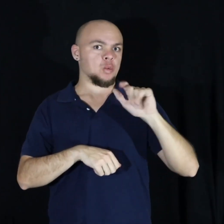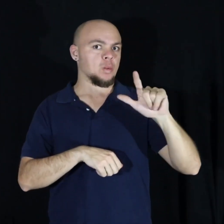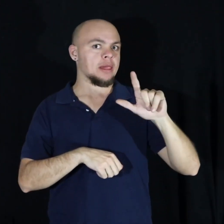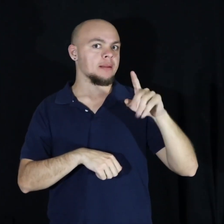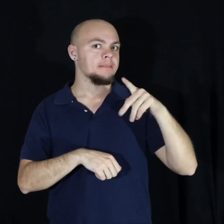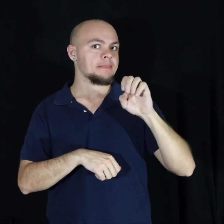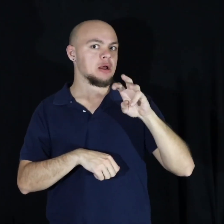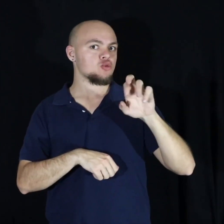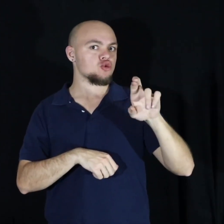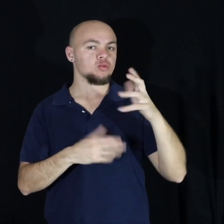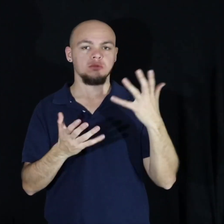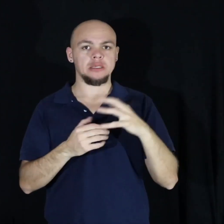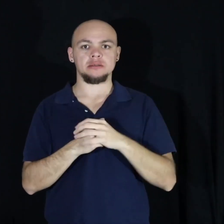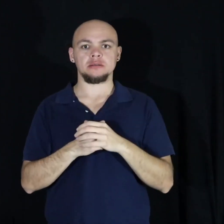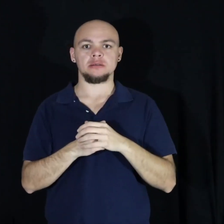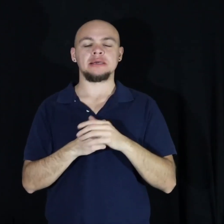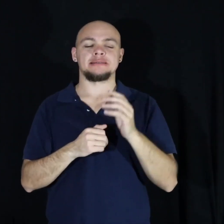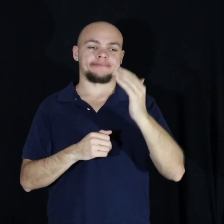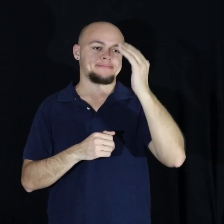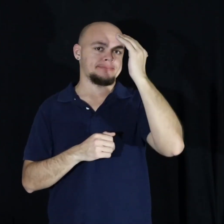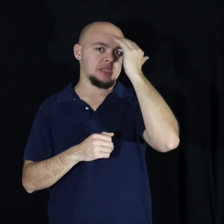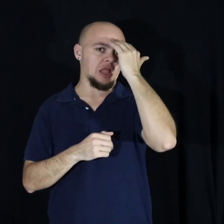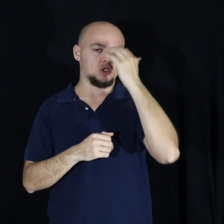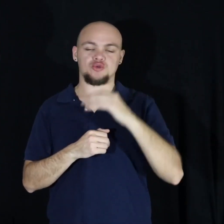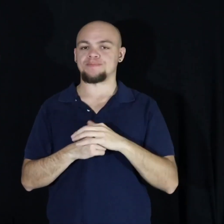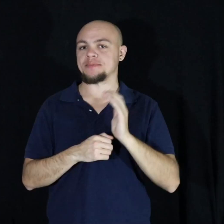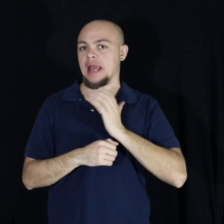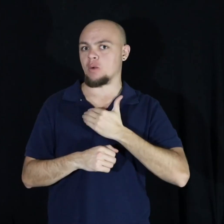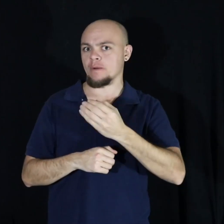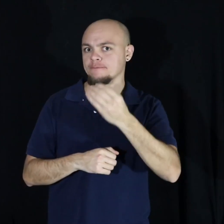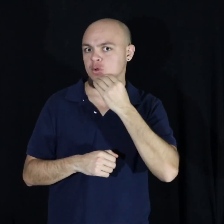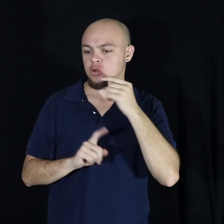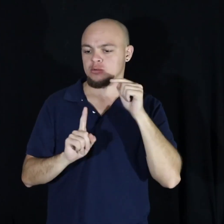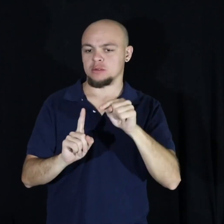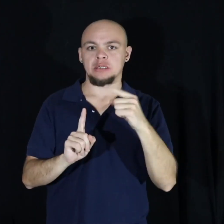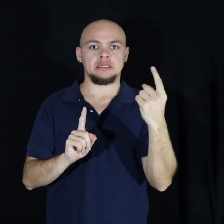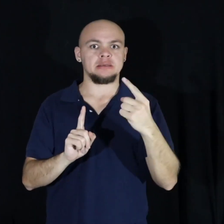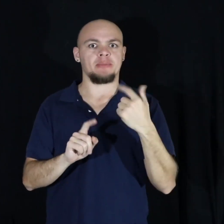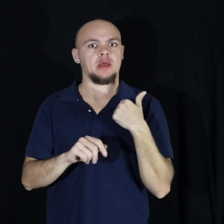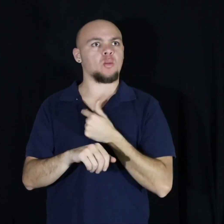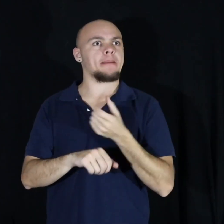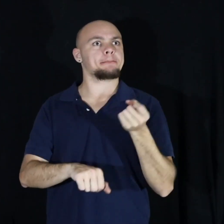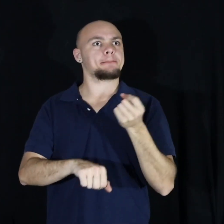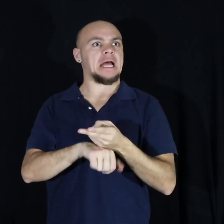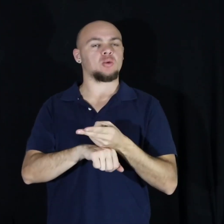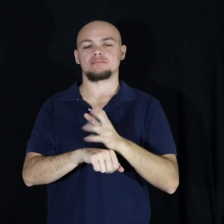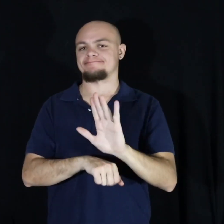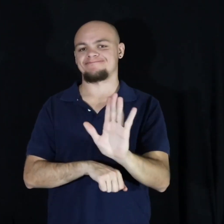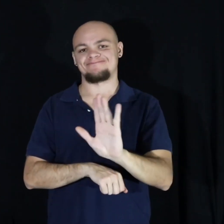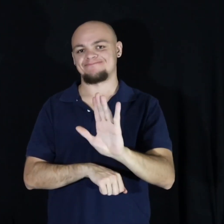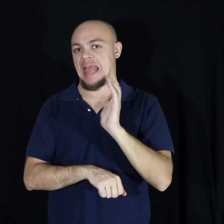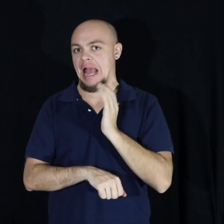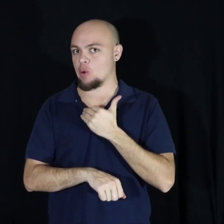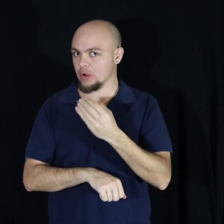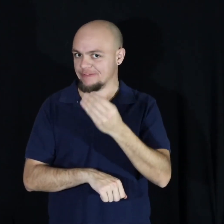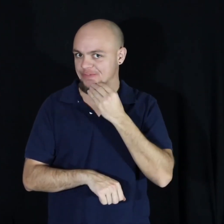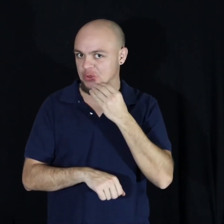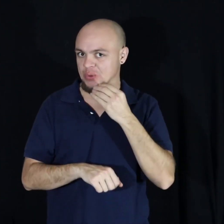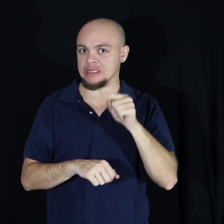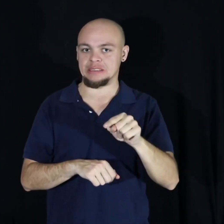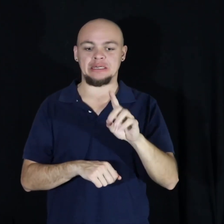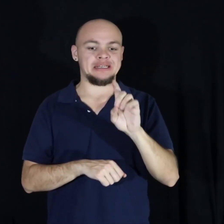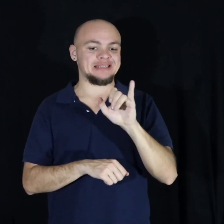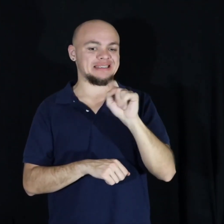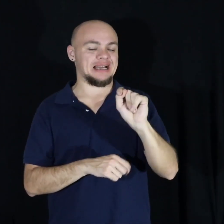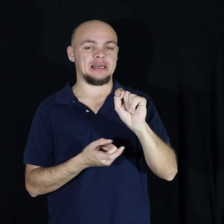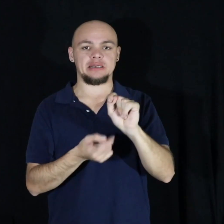it's knowledge. You see, it's easy to see our food as something we've conquered, but in reality, our diet is the leading cause of